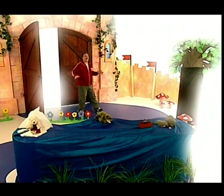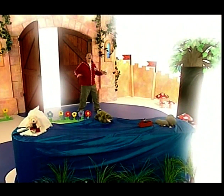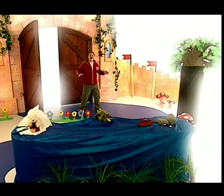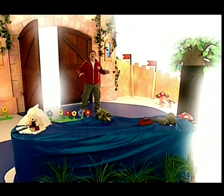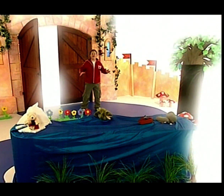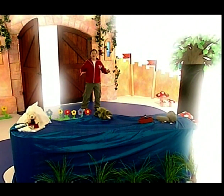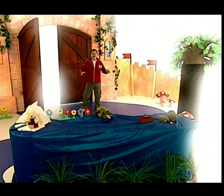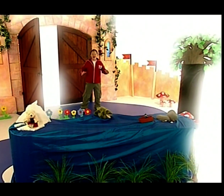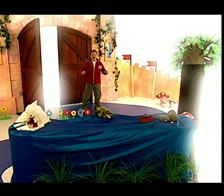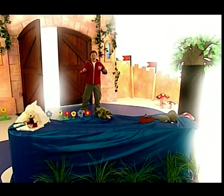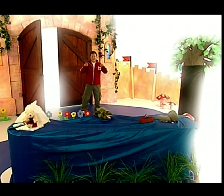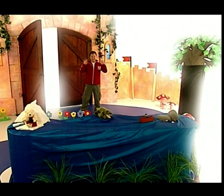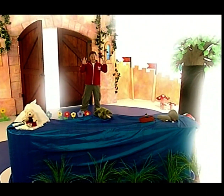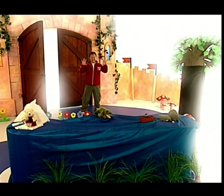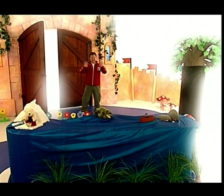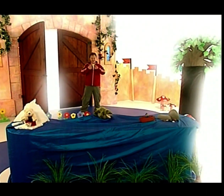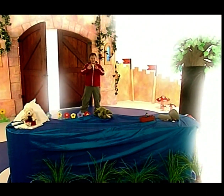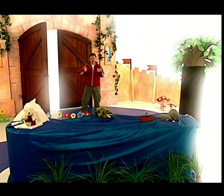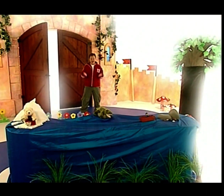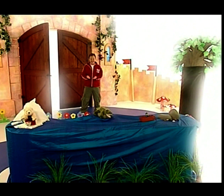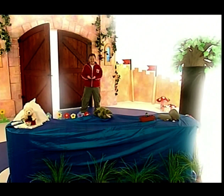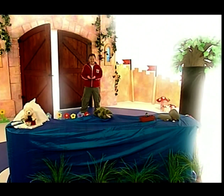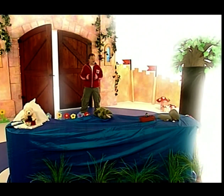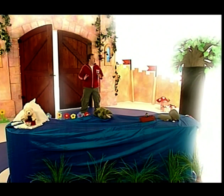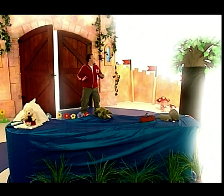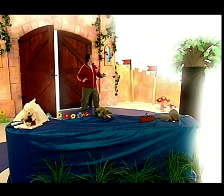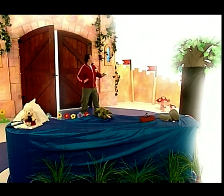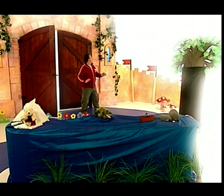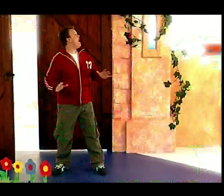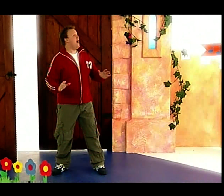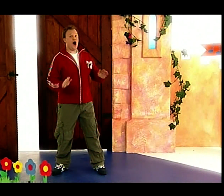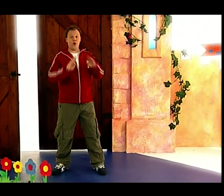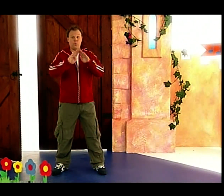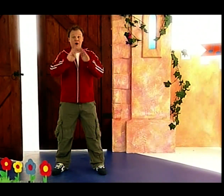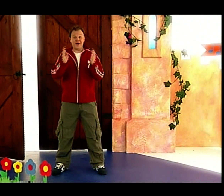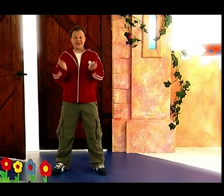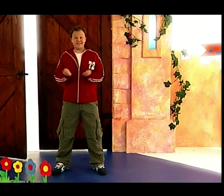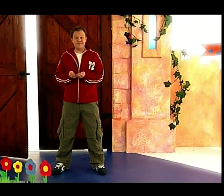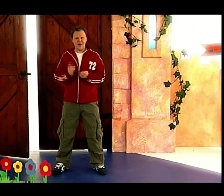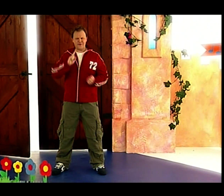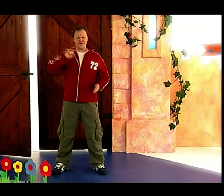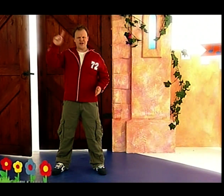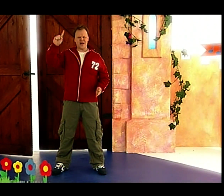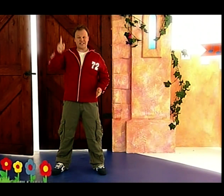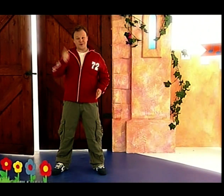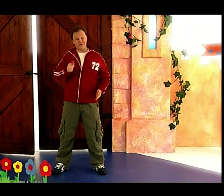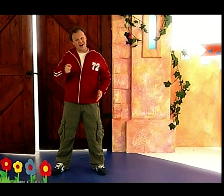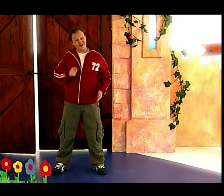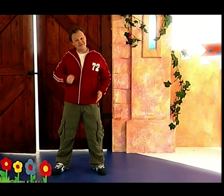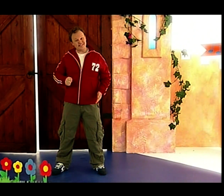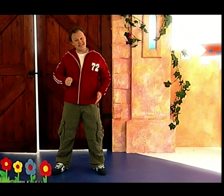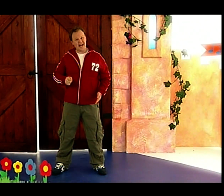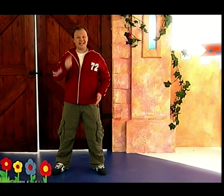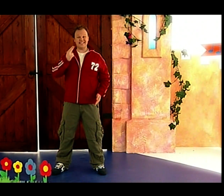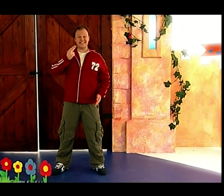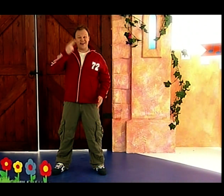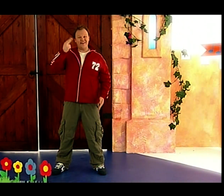Wow! A magical world! A world of nursery rhymes and